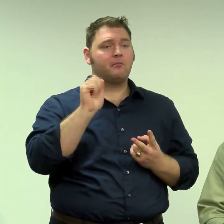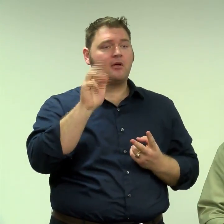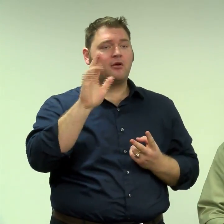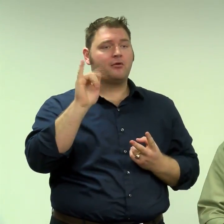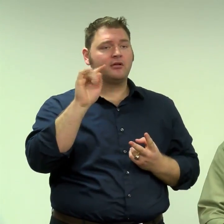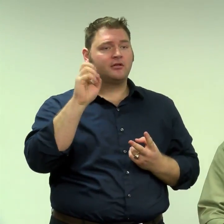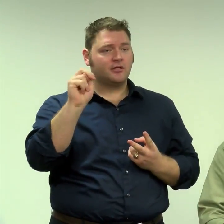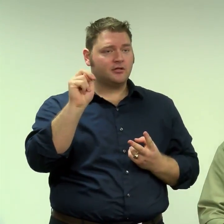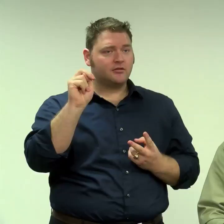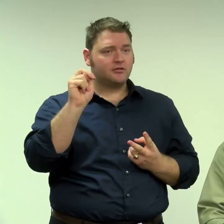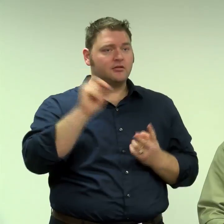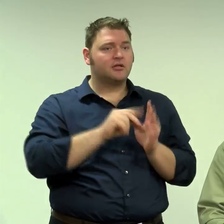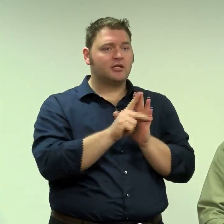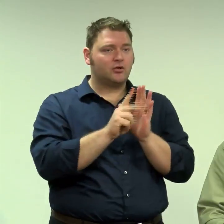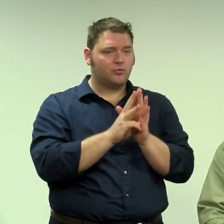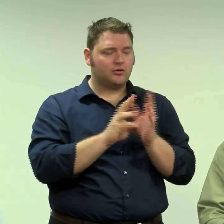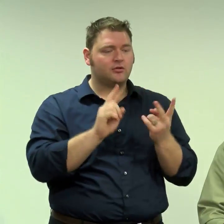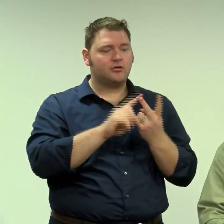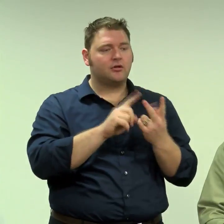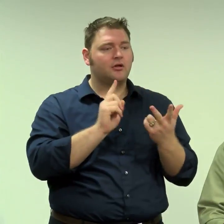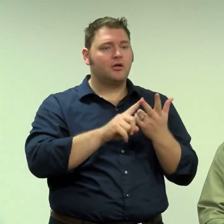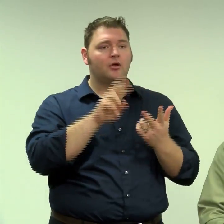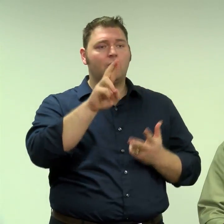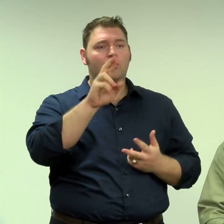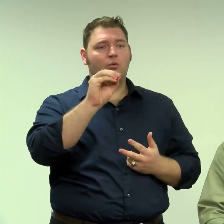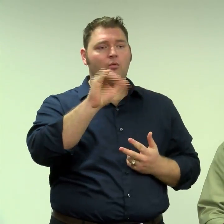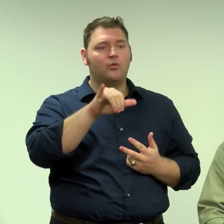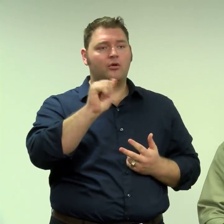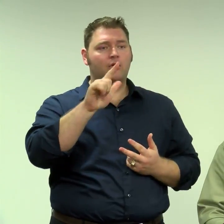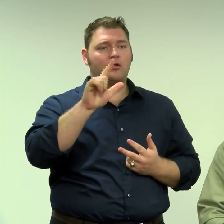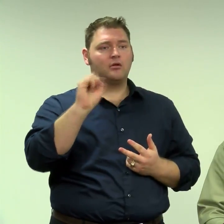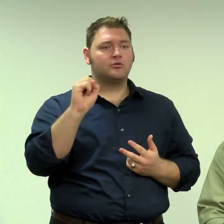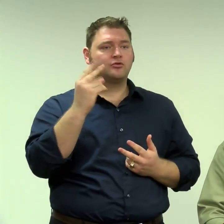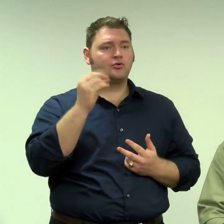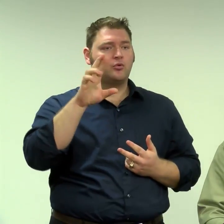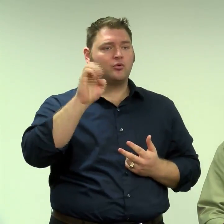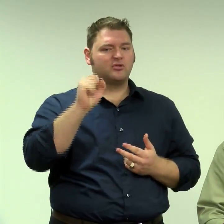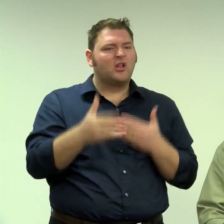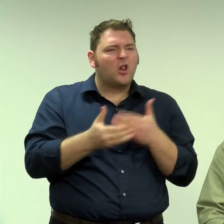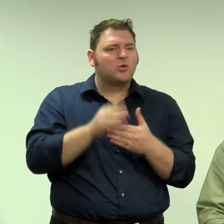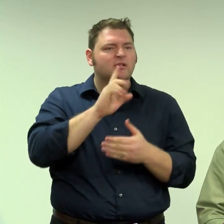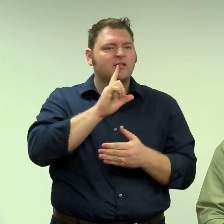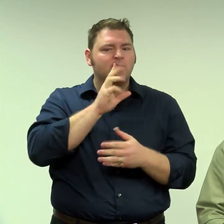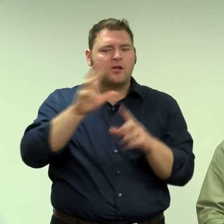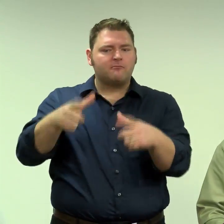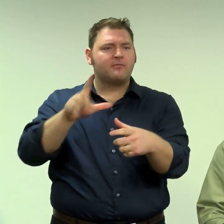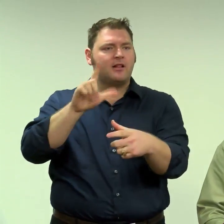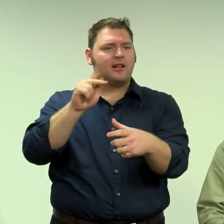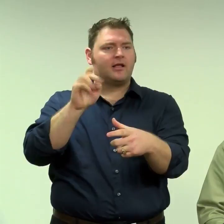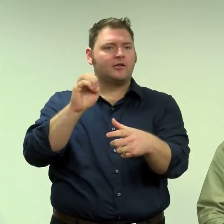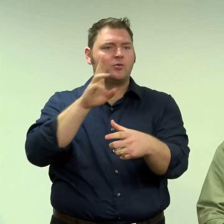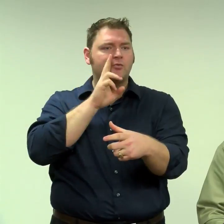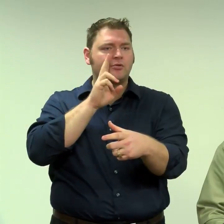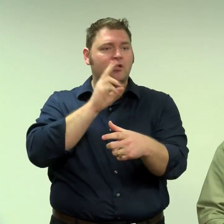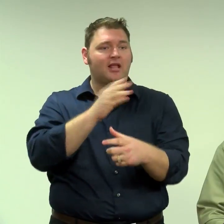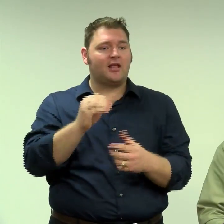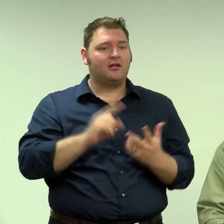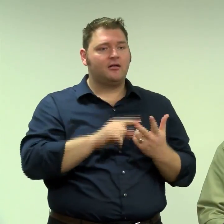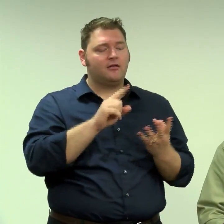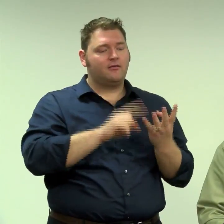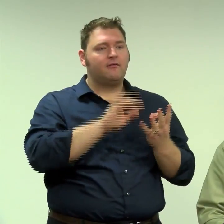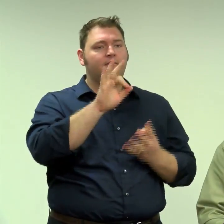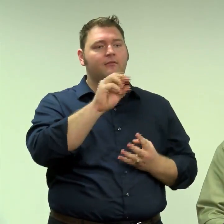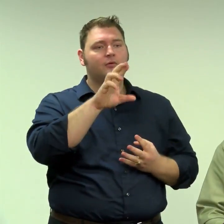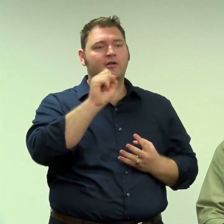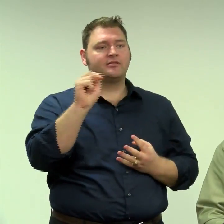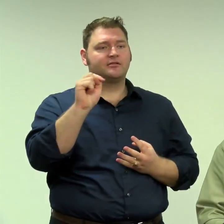Royal Shores in Kingwood, which is closest to Lake Houston, as well as Forest Gardens. The water rescues